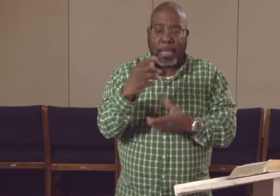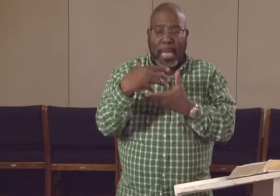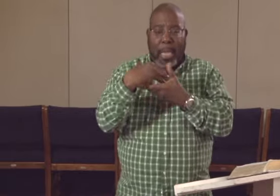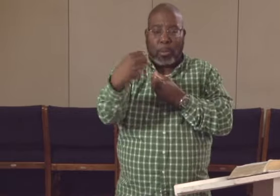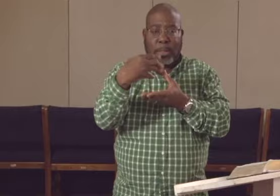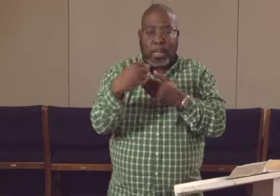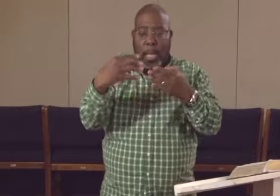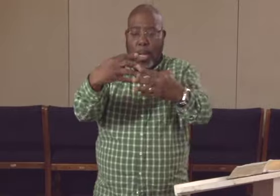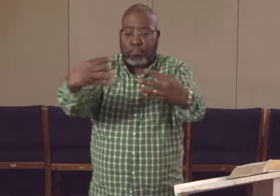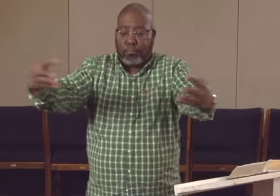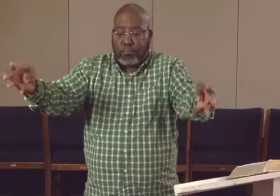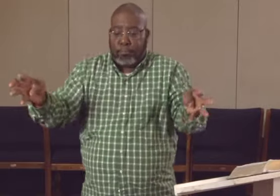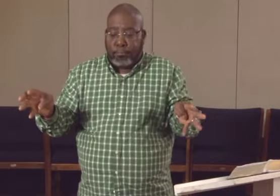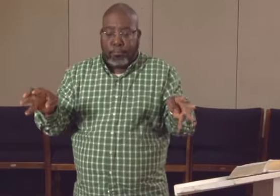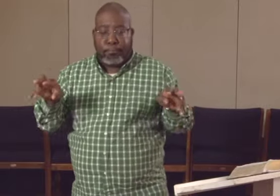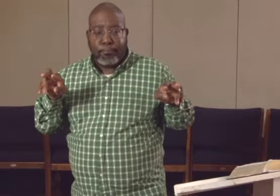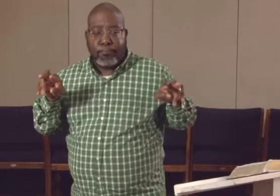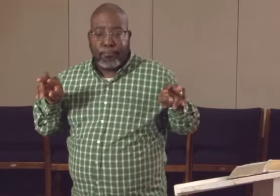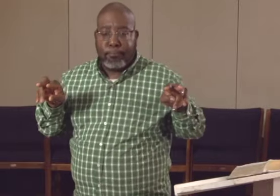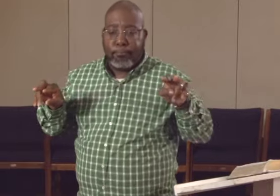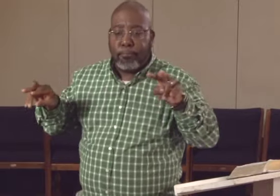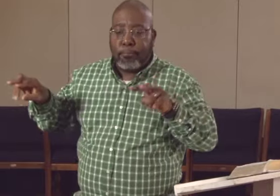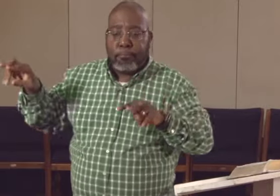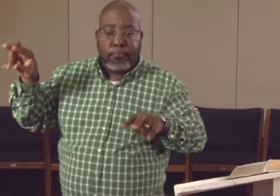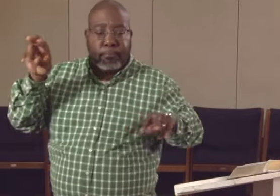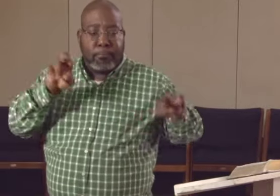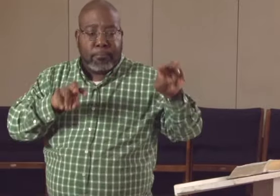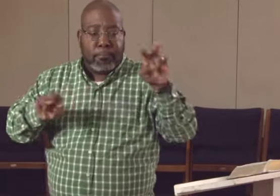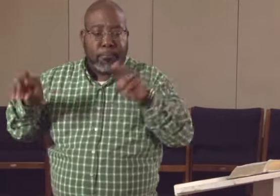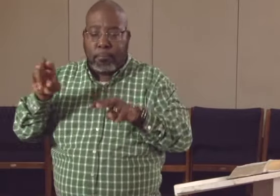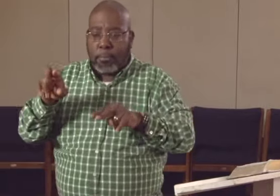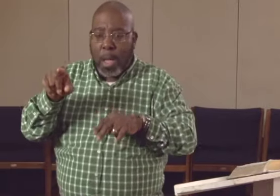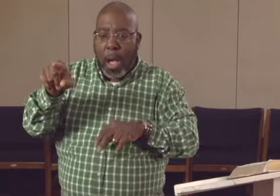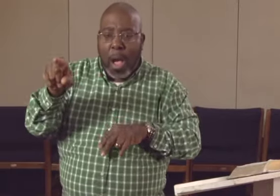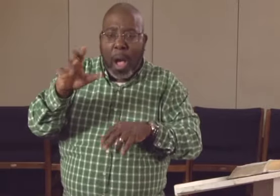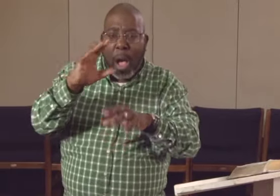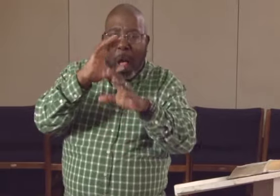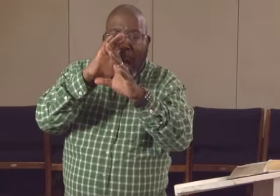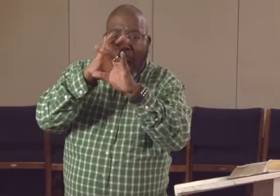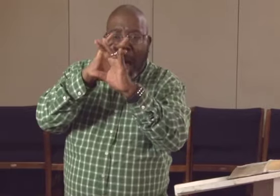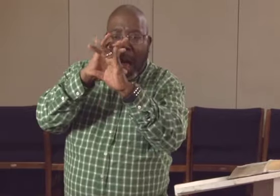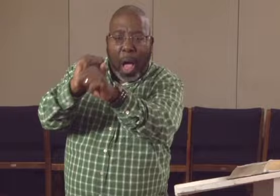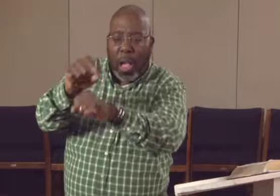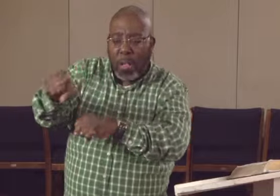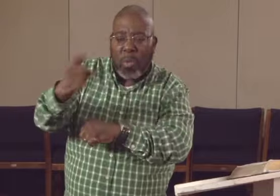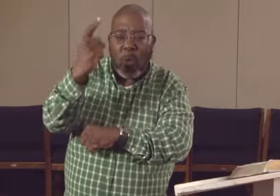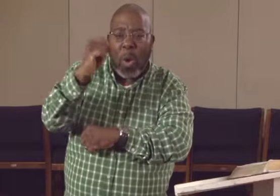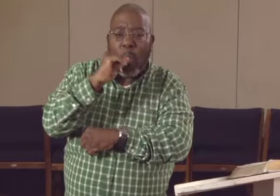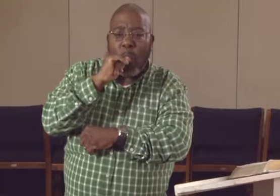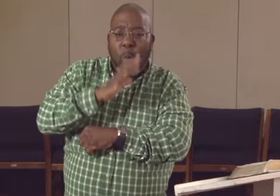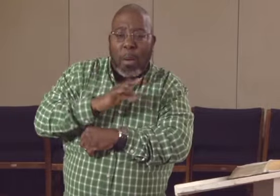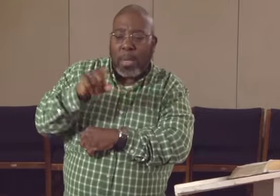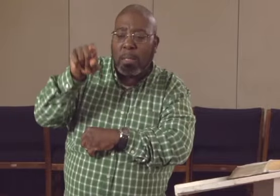was walking in his home, he was looking out over his kingdom, and he noticed this woman over